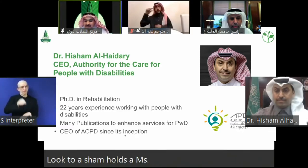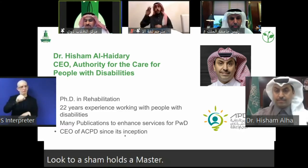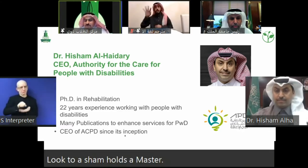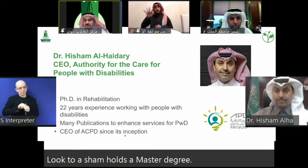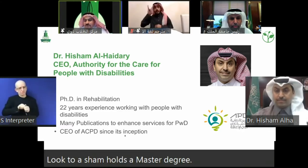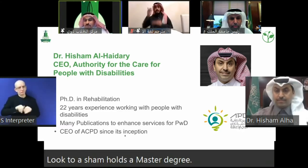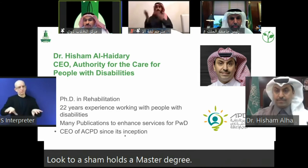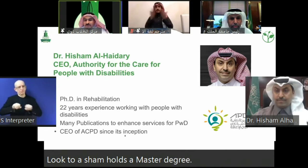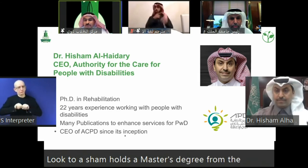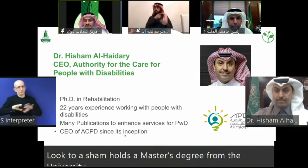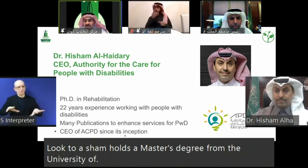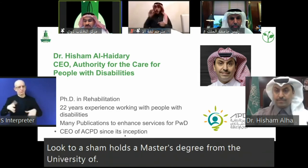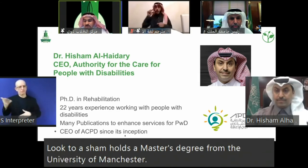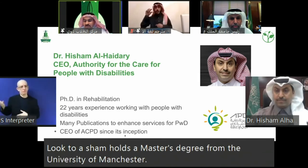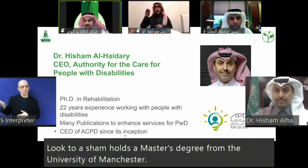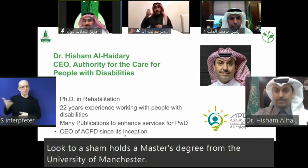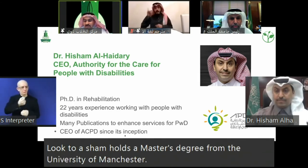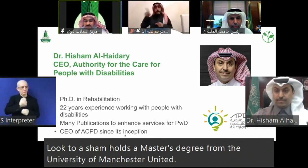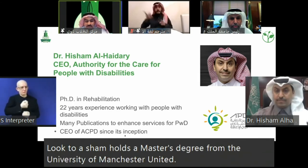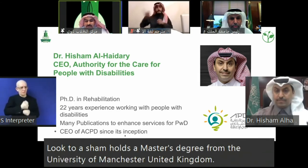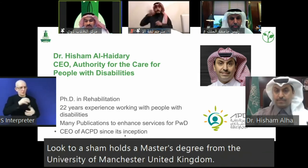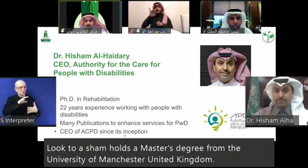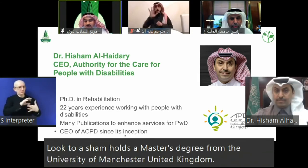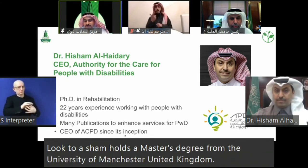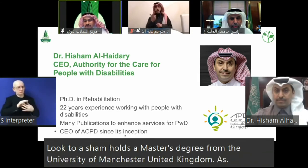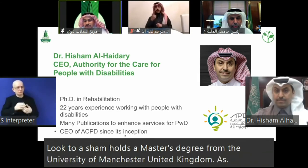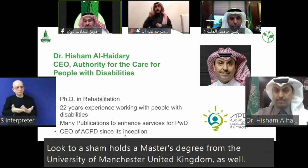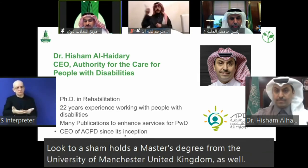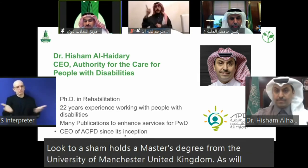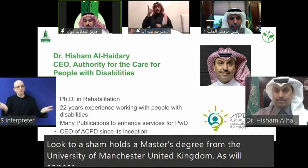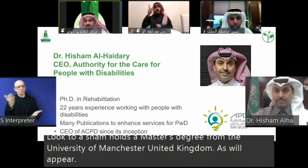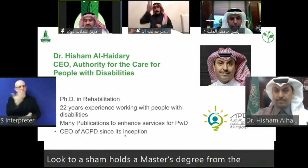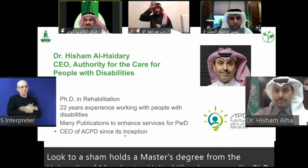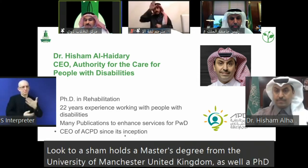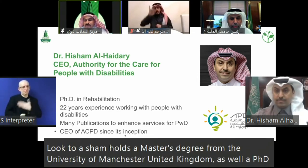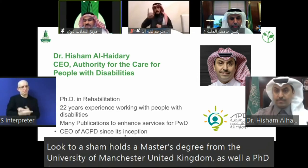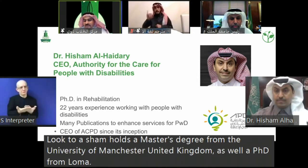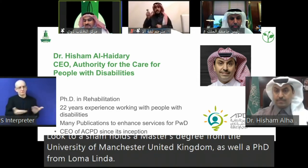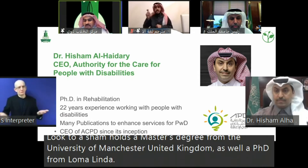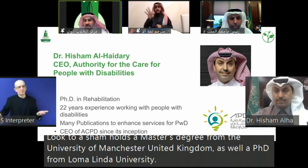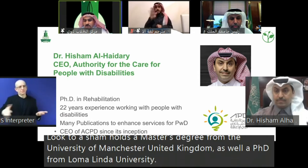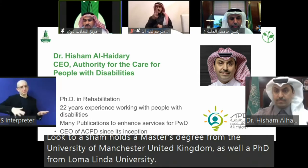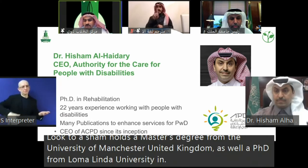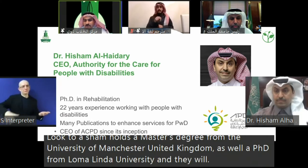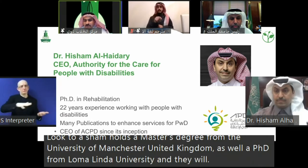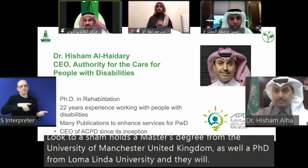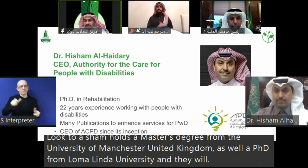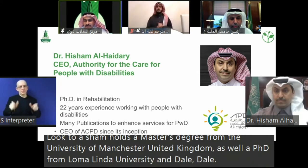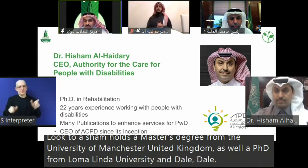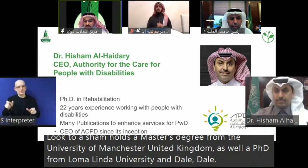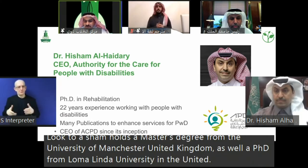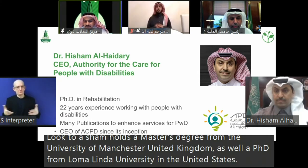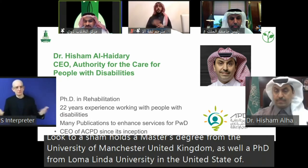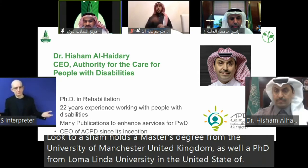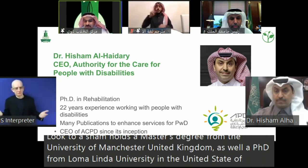degree from the University of Manchester, United Kingdom, as well a PhD from Luma Linda University in the United